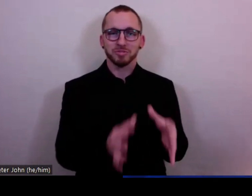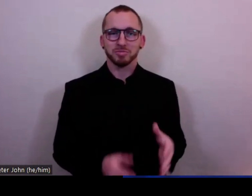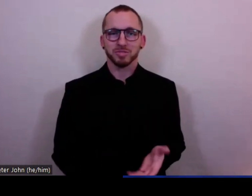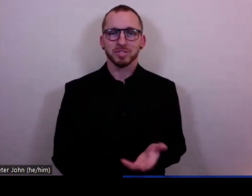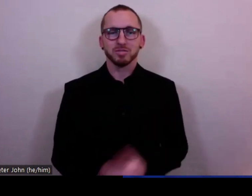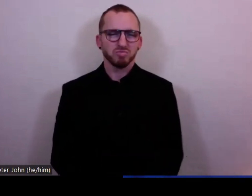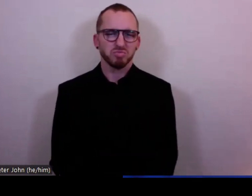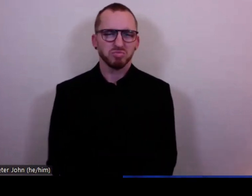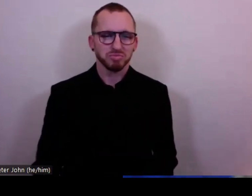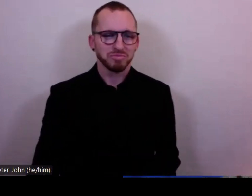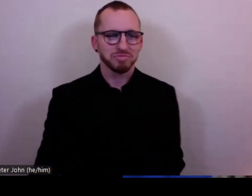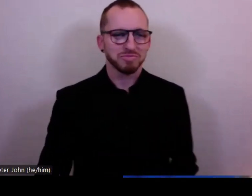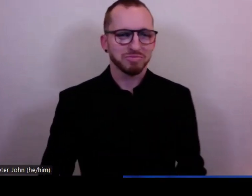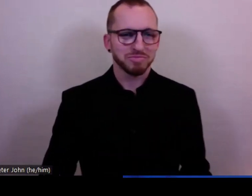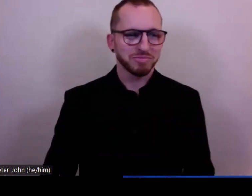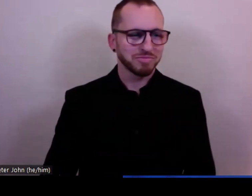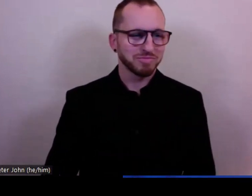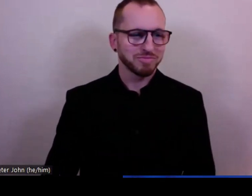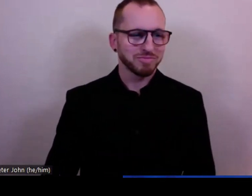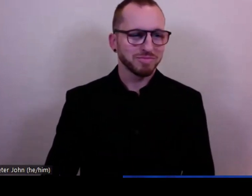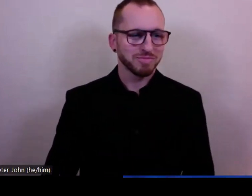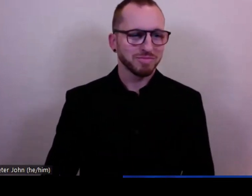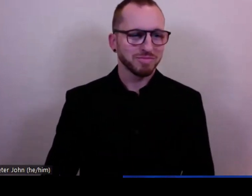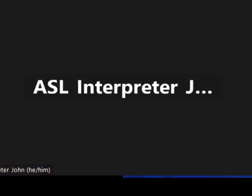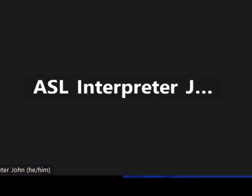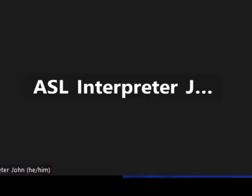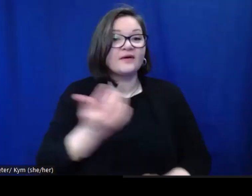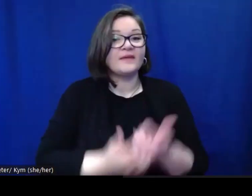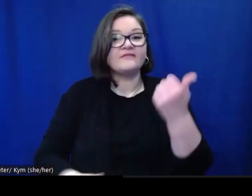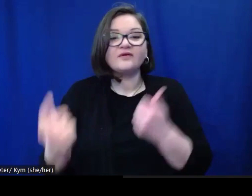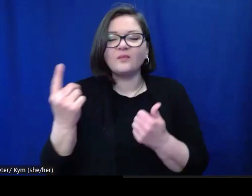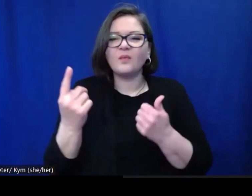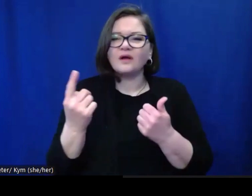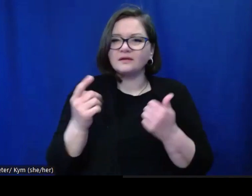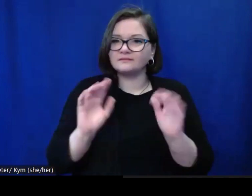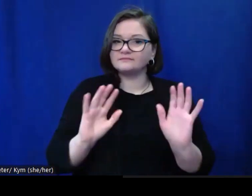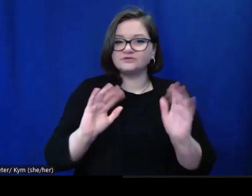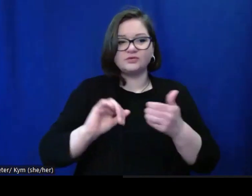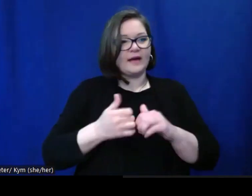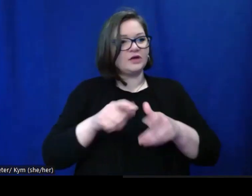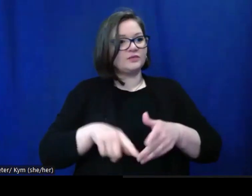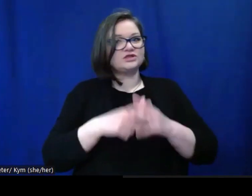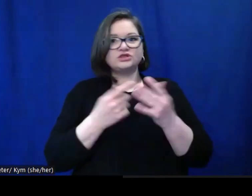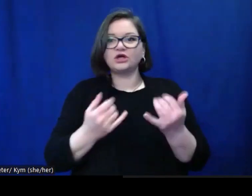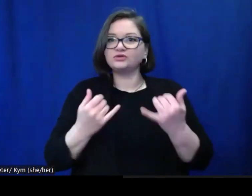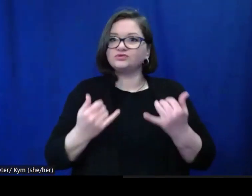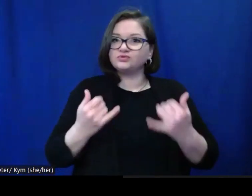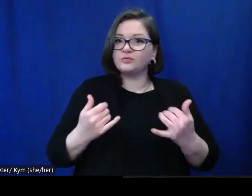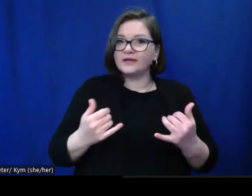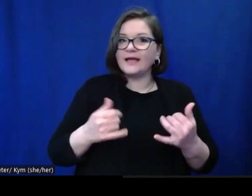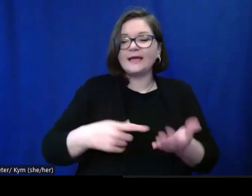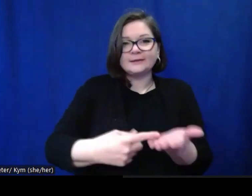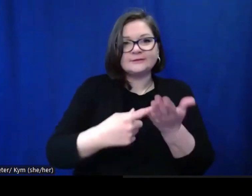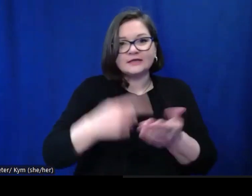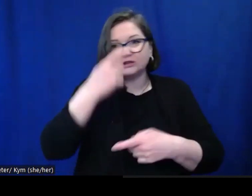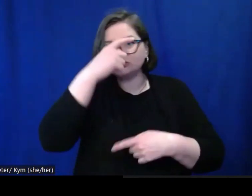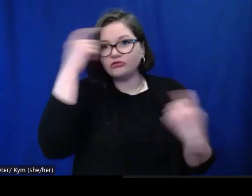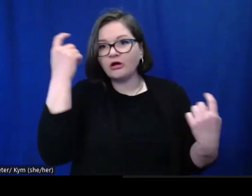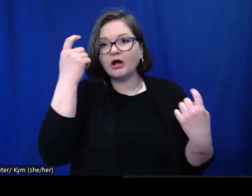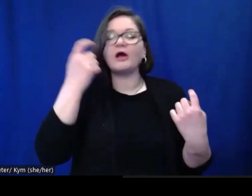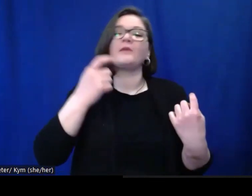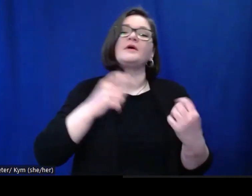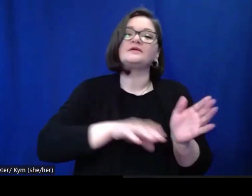Thanks, Katie, and welcome everyone. So how do we begin the day today talking about trauma, building